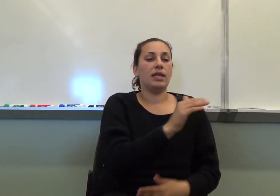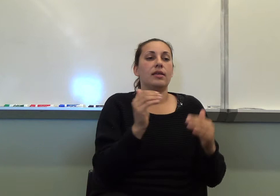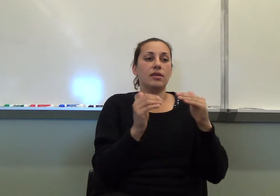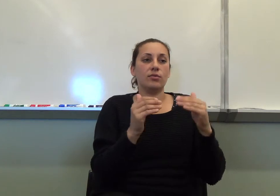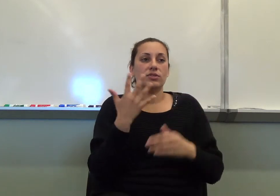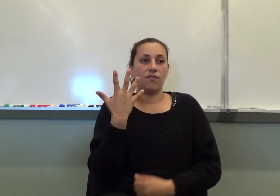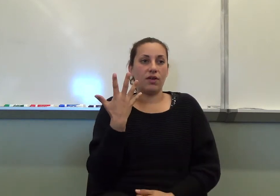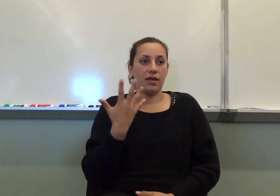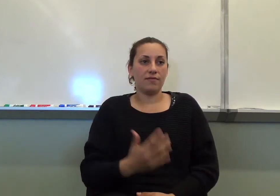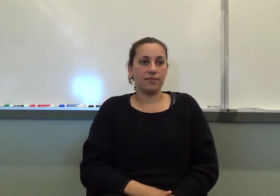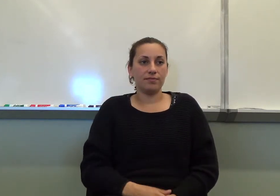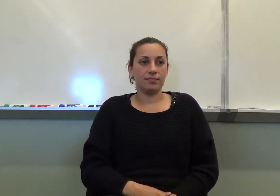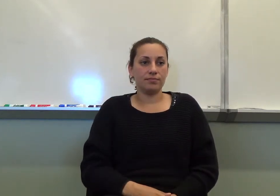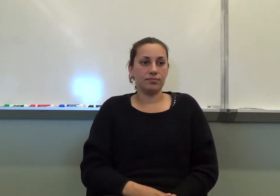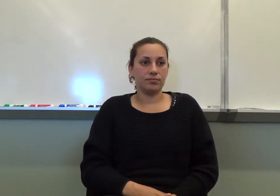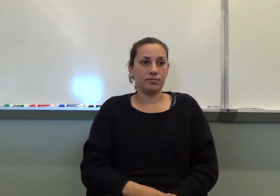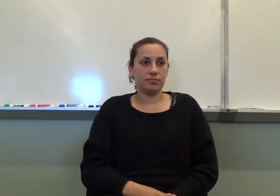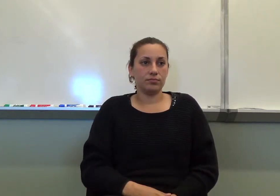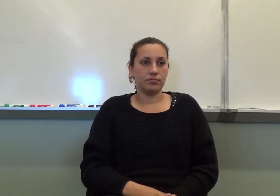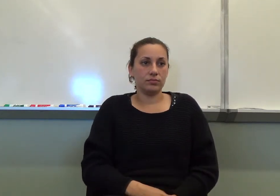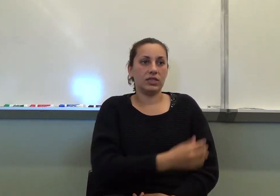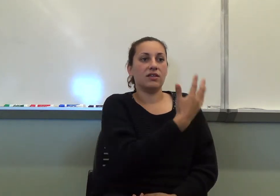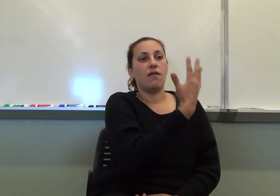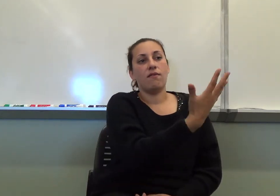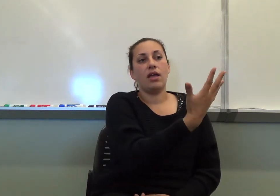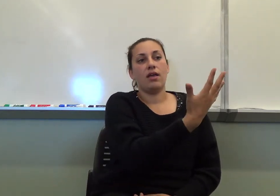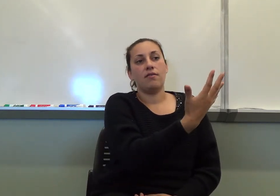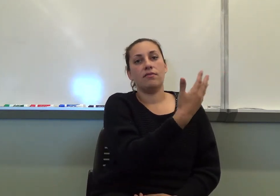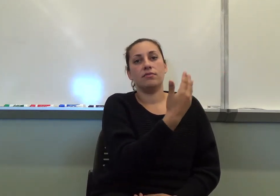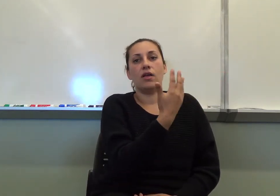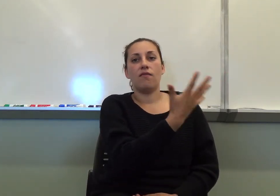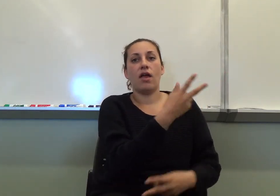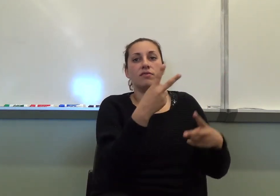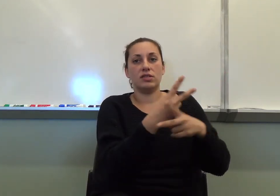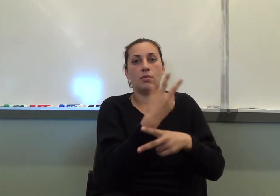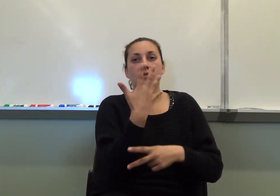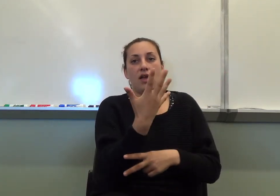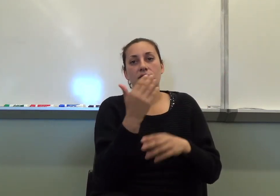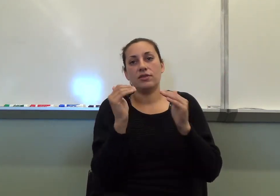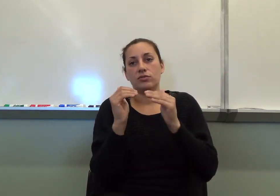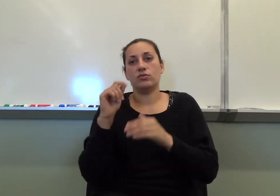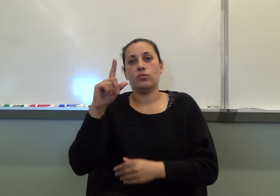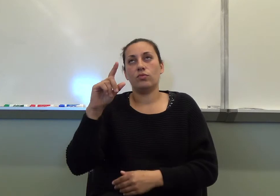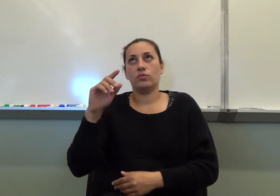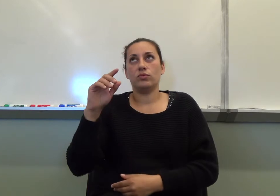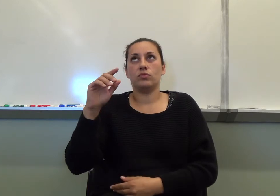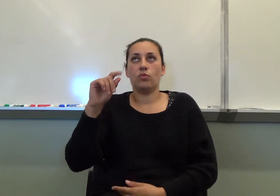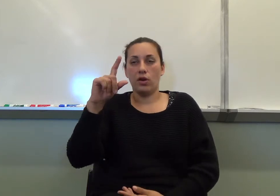So given any two of those sides, you can calculate the third as long as you've got a right triangle.